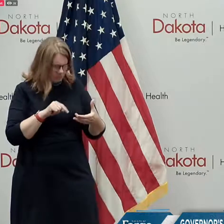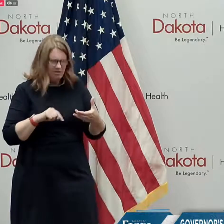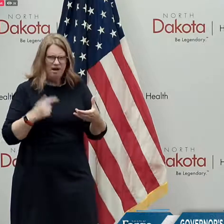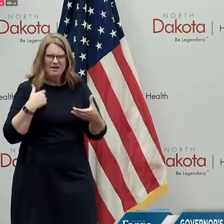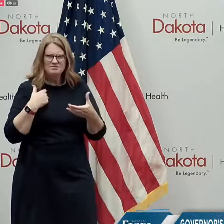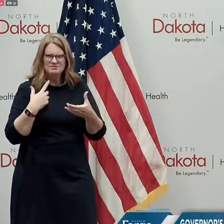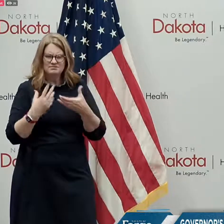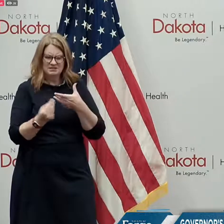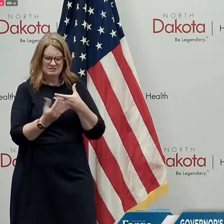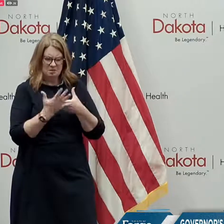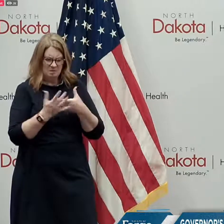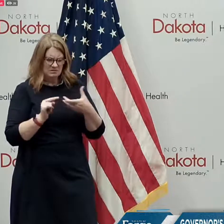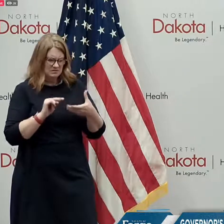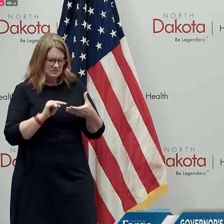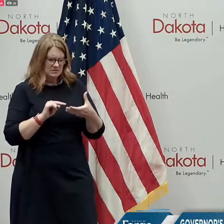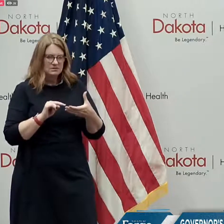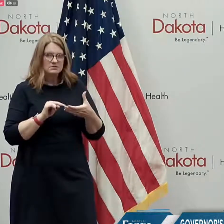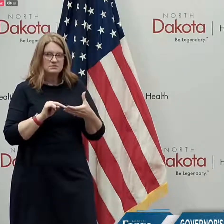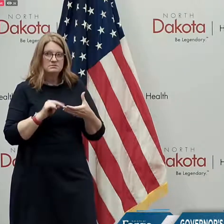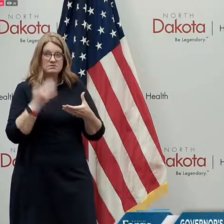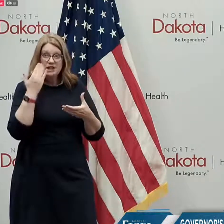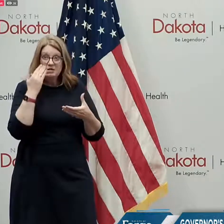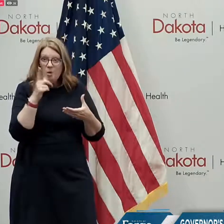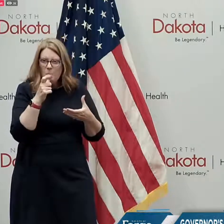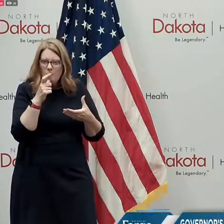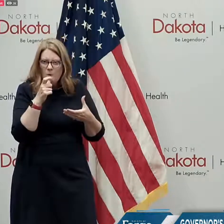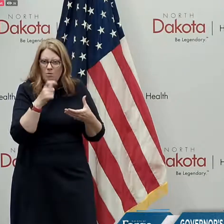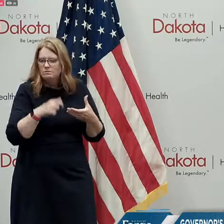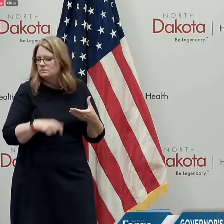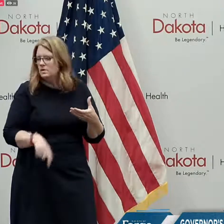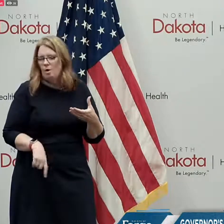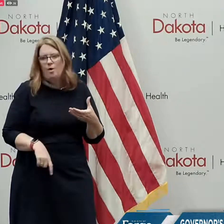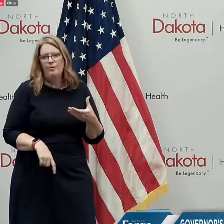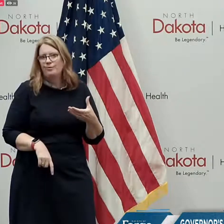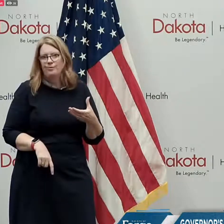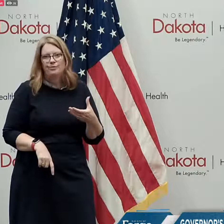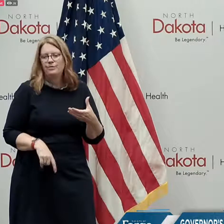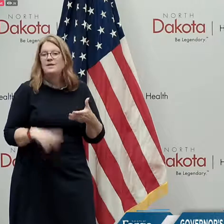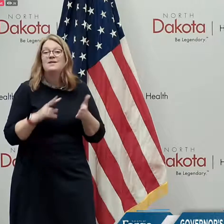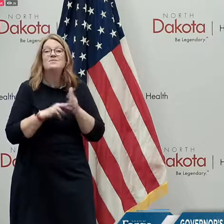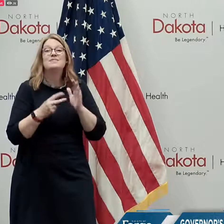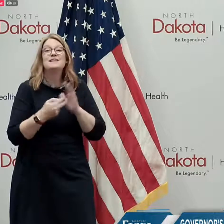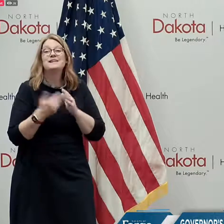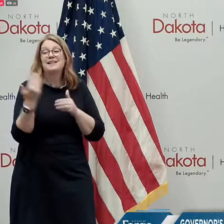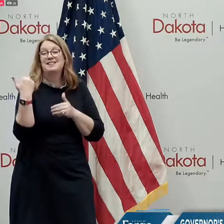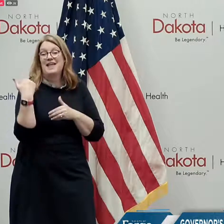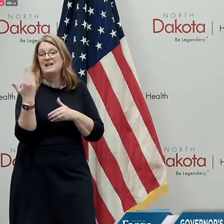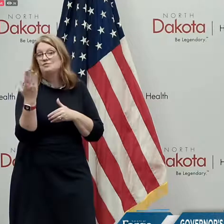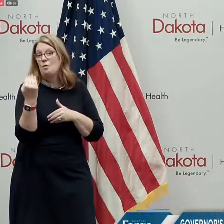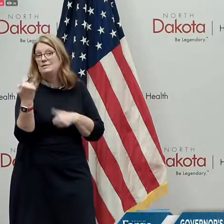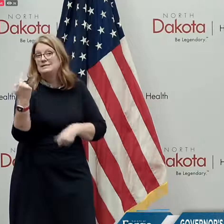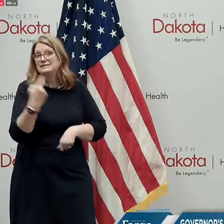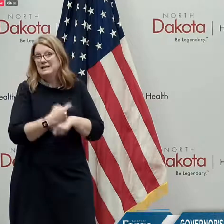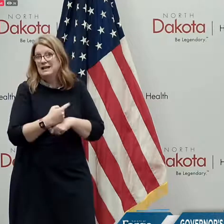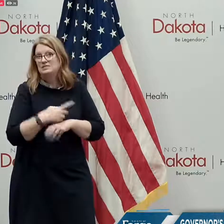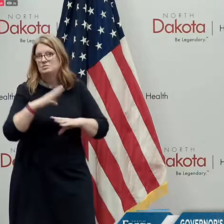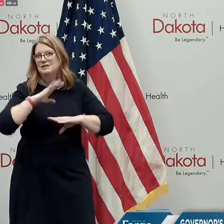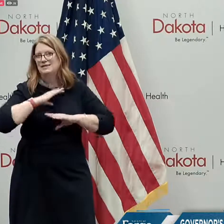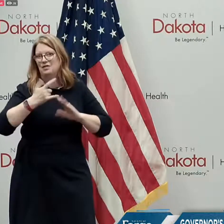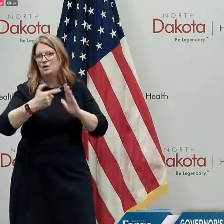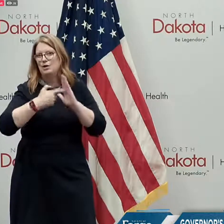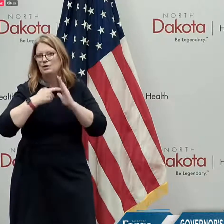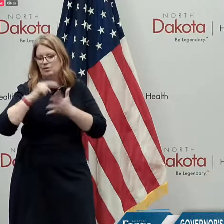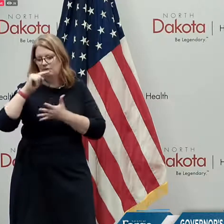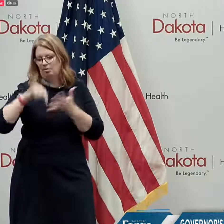contact. They just know that sometime in the last 14 days you've met that criteria. So it's really